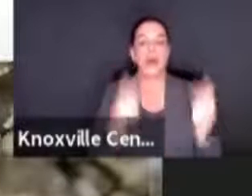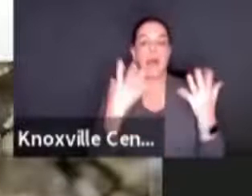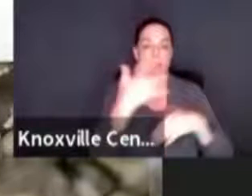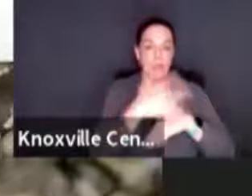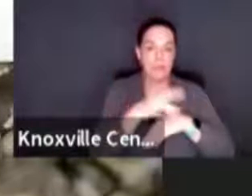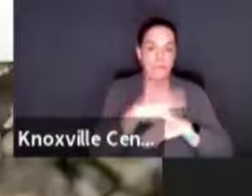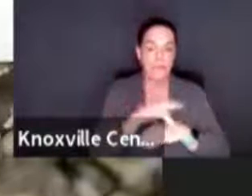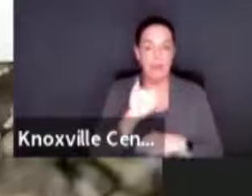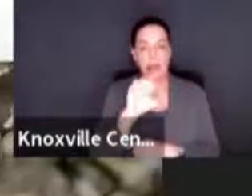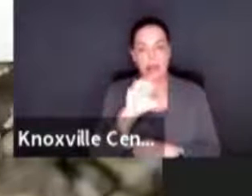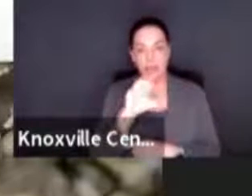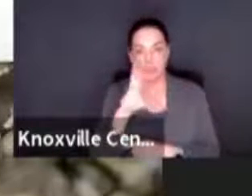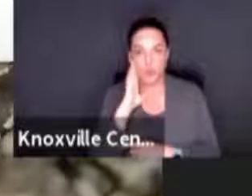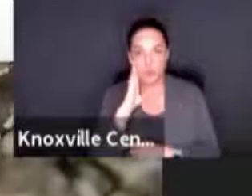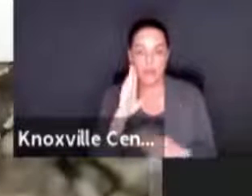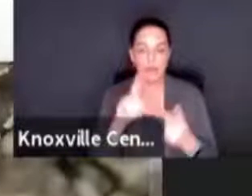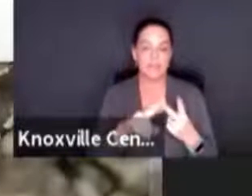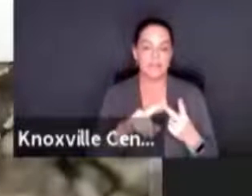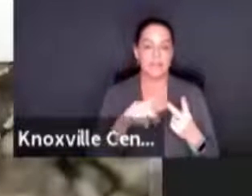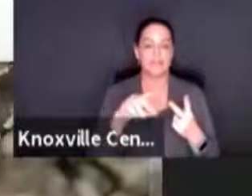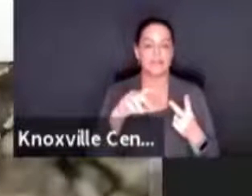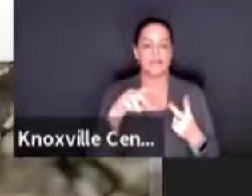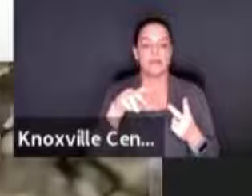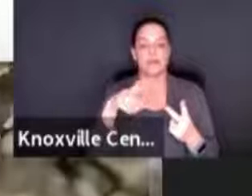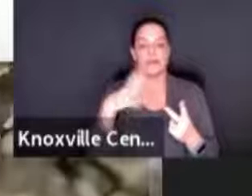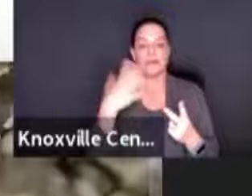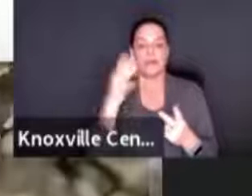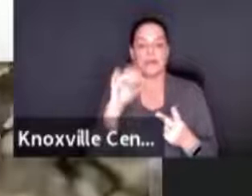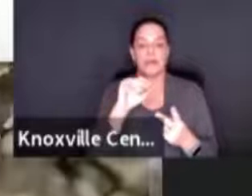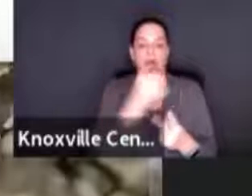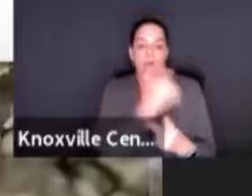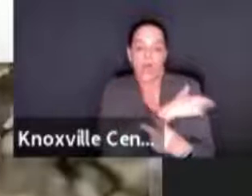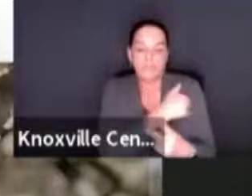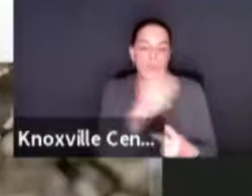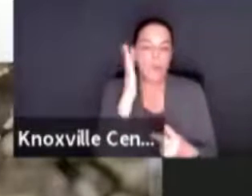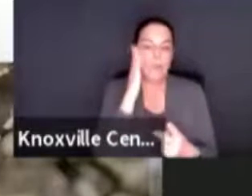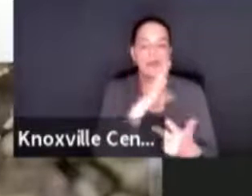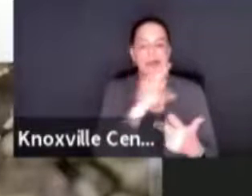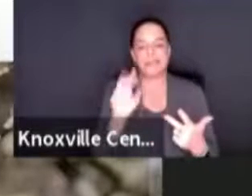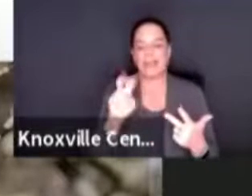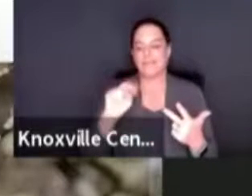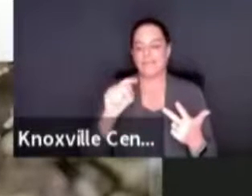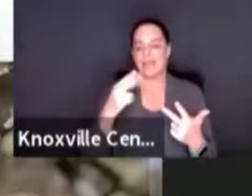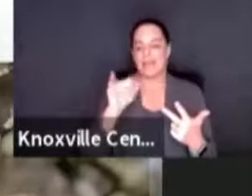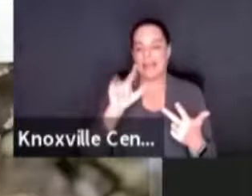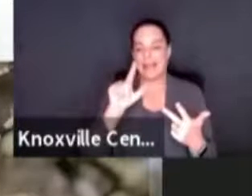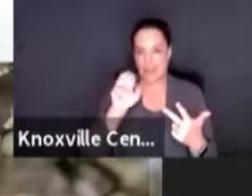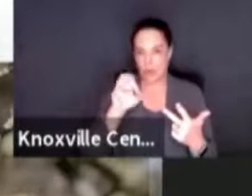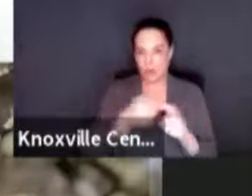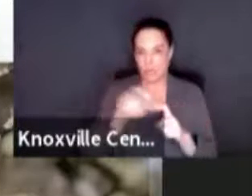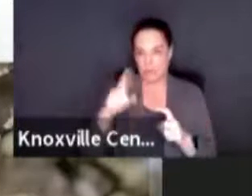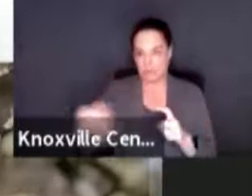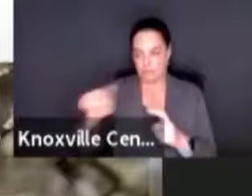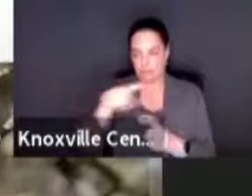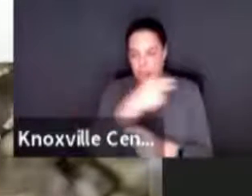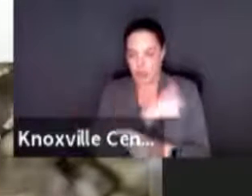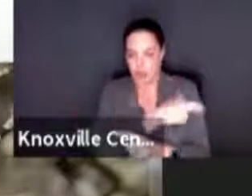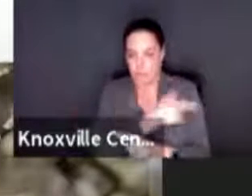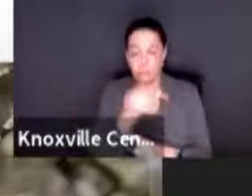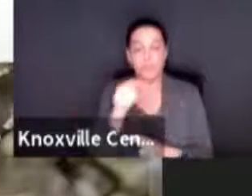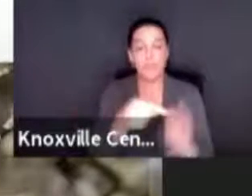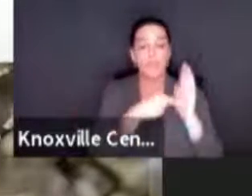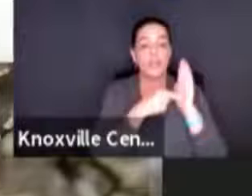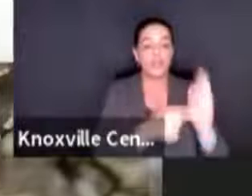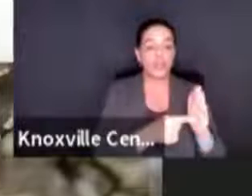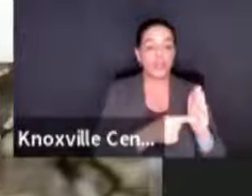beds, and ventilators from our hospital partners. It also shows the additional surge capacity for these categories, as well as the COVID positive patients